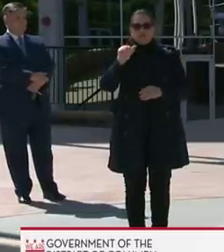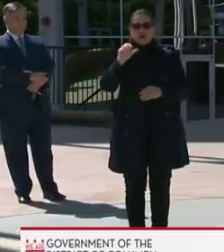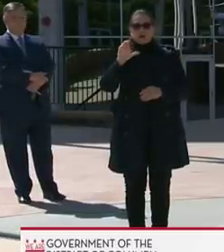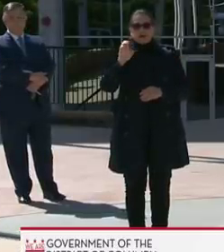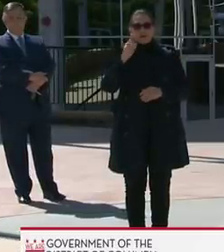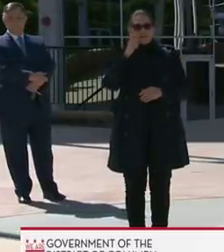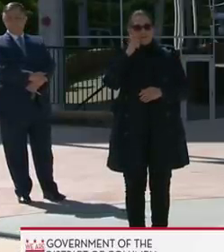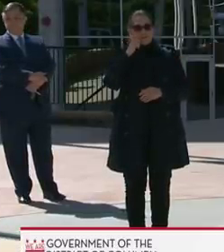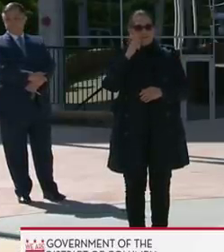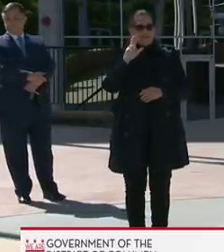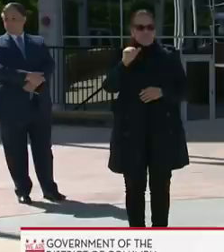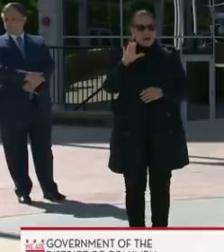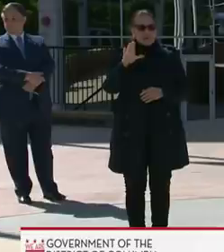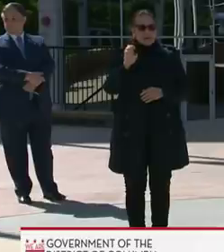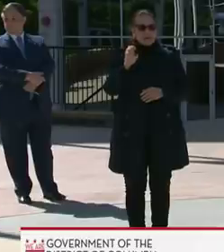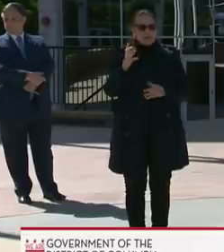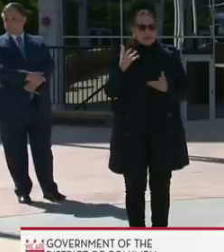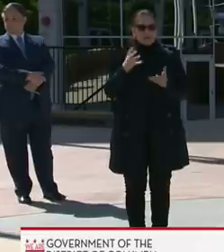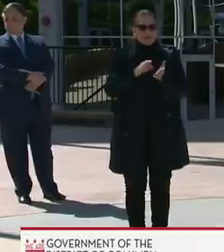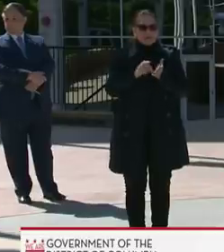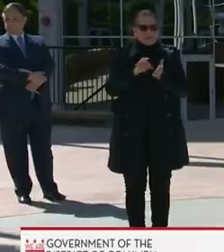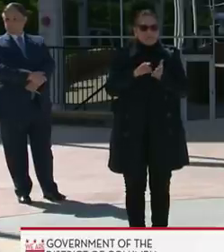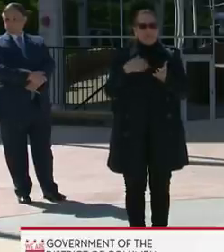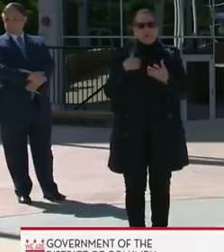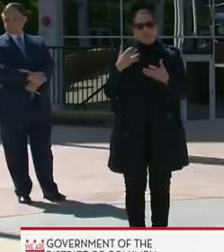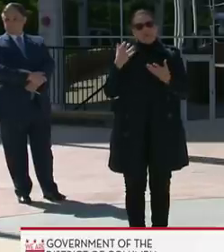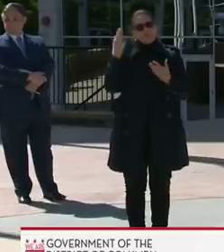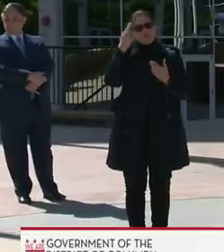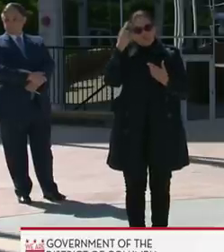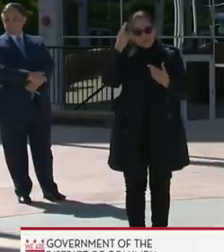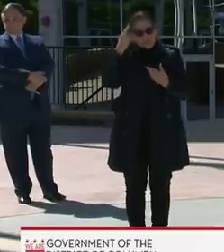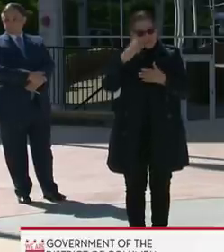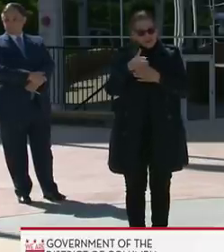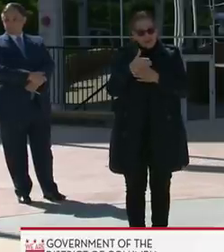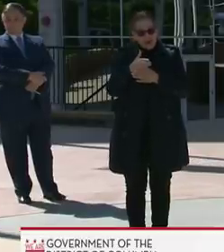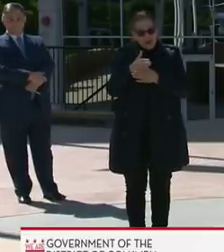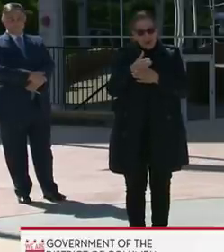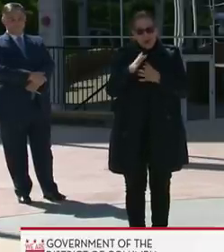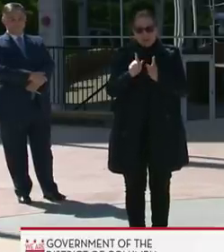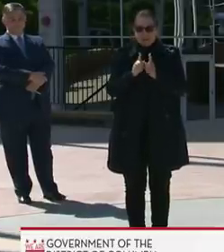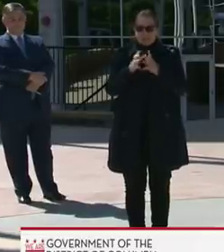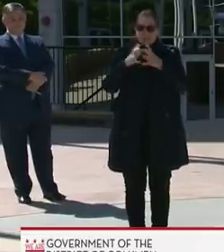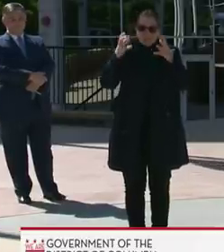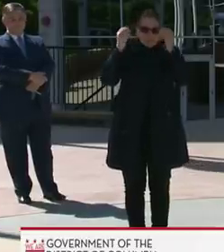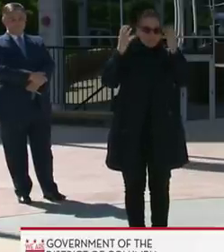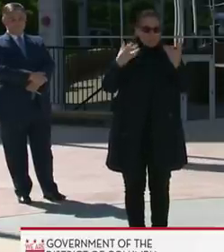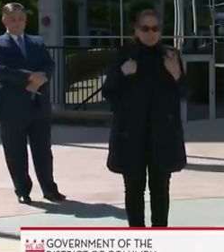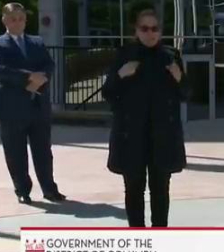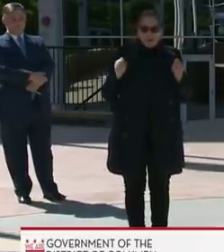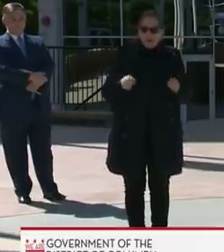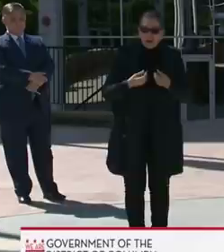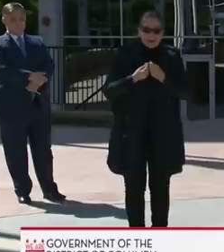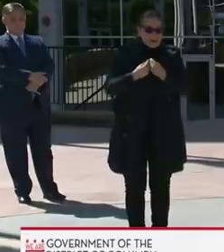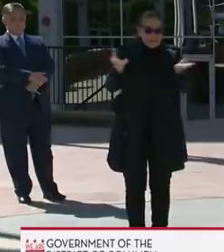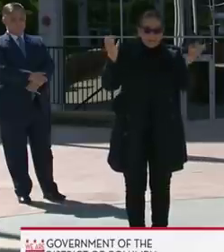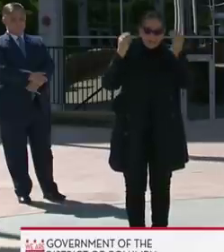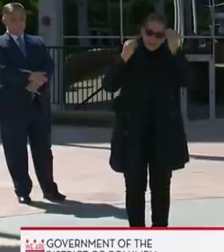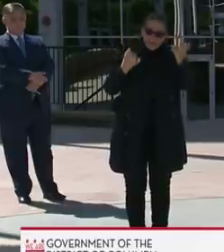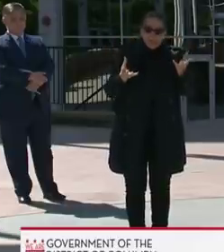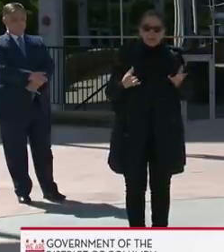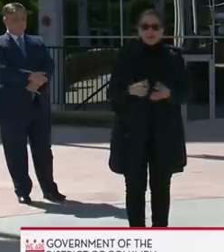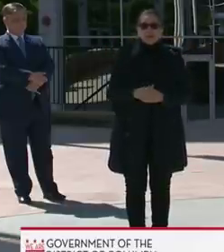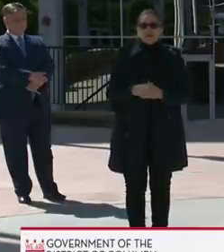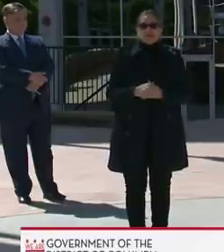information as we have and as we can. With community spread underway, we cannot express enough